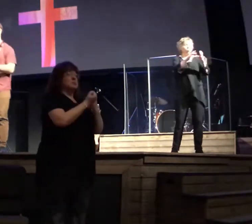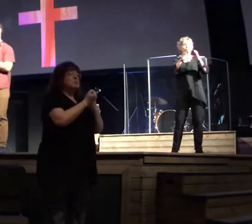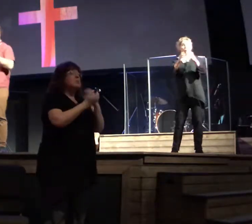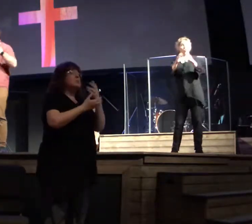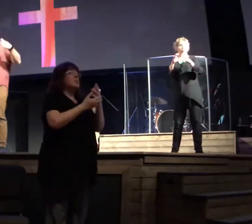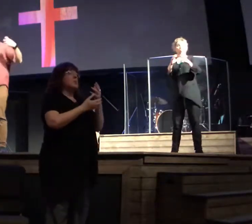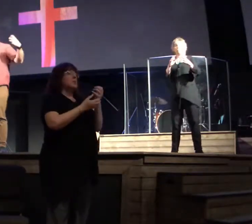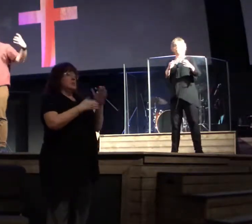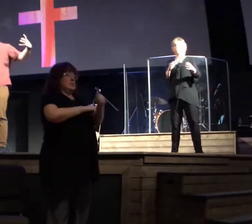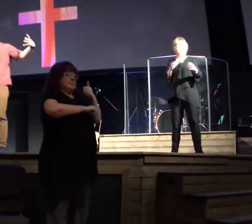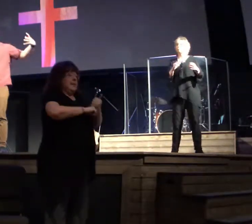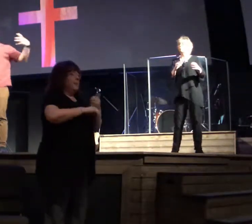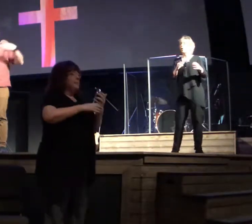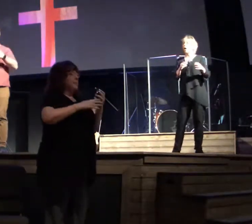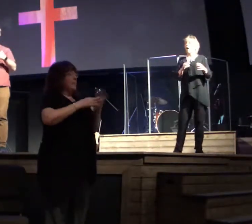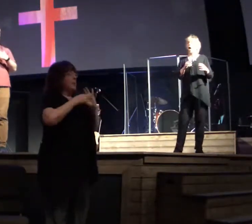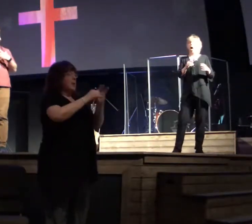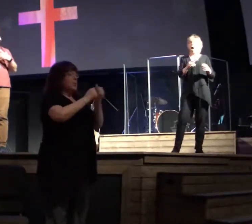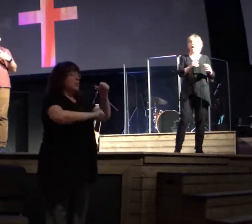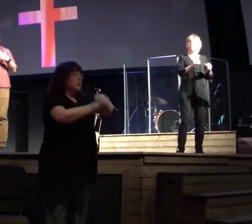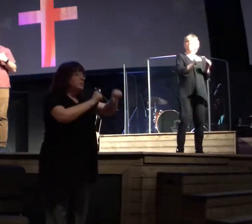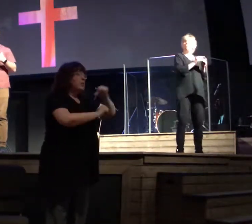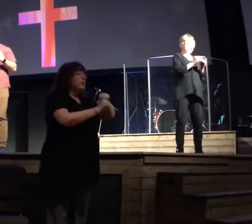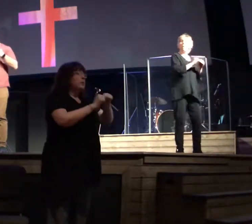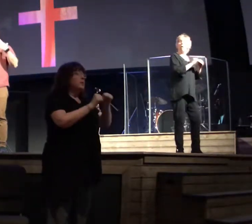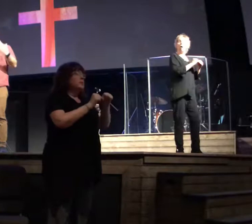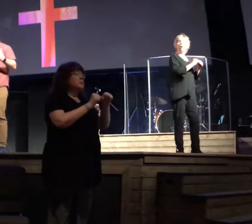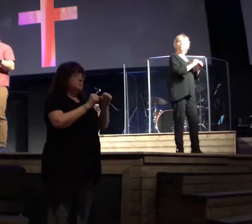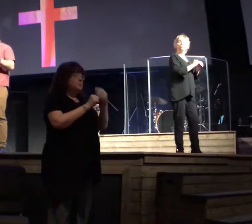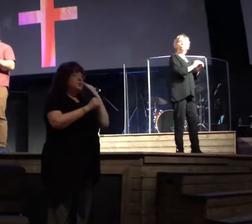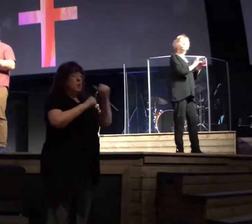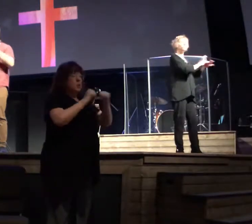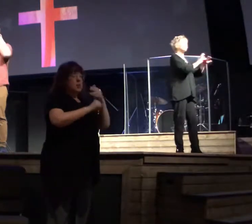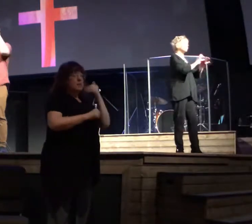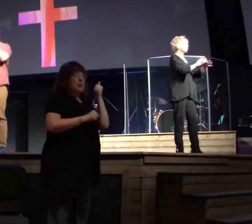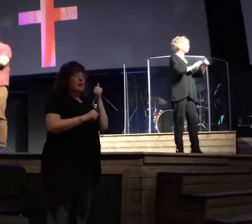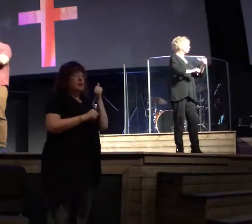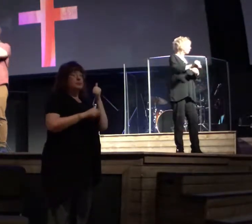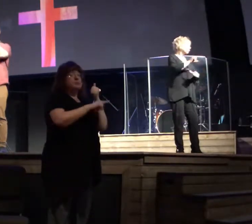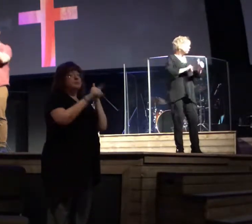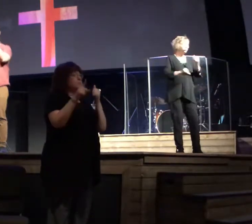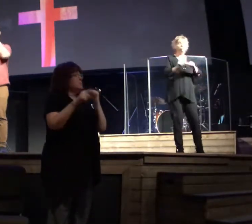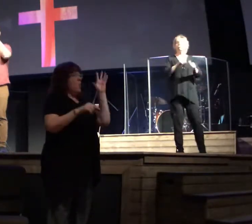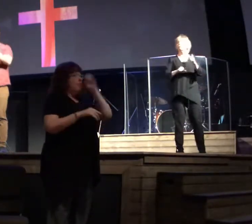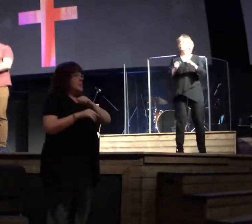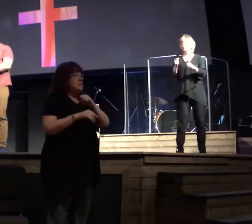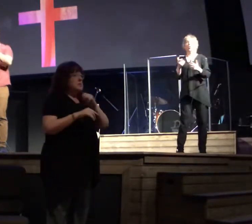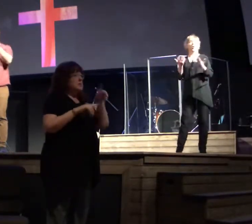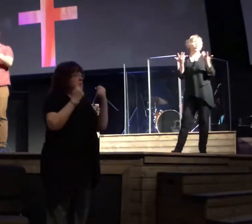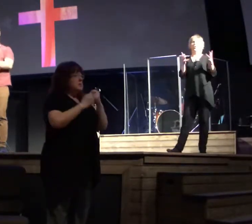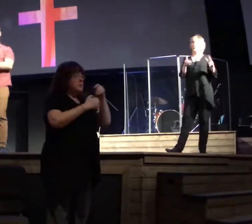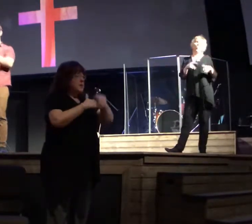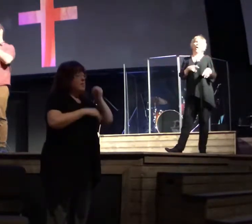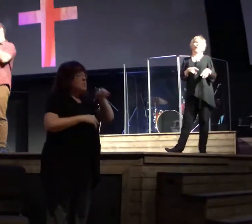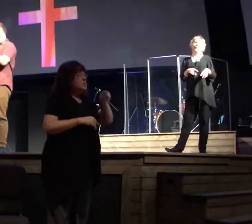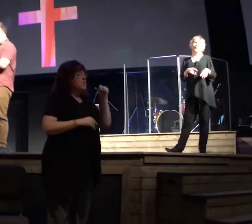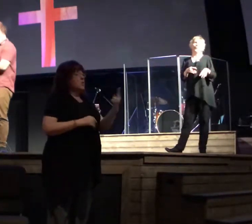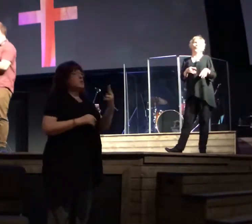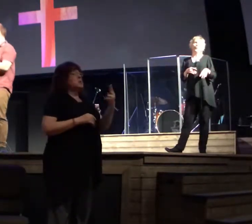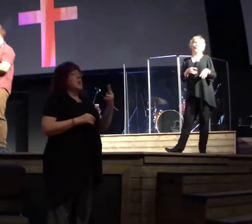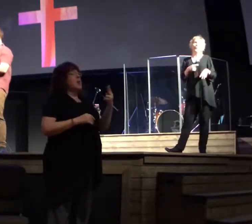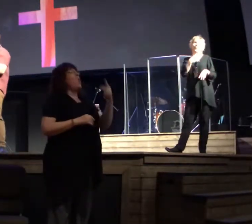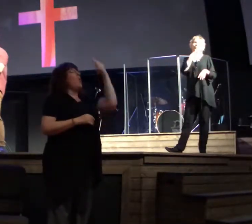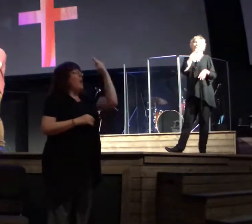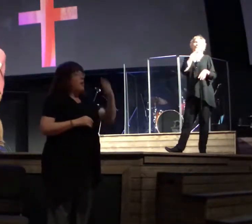become a more equipped and connect with each other relationally, get to know each other better. You do not want to miss team night this Thursday,